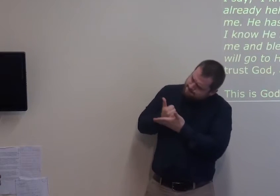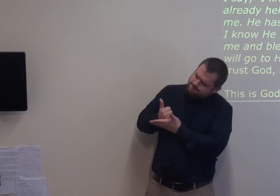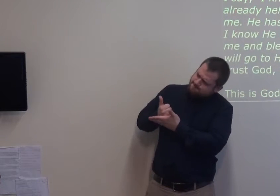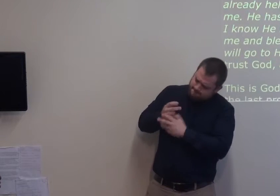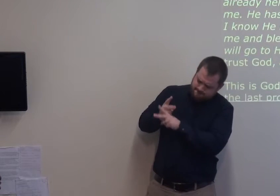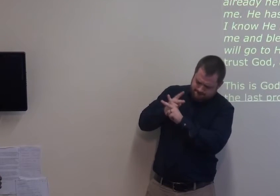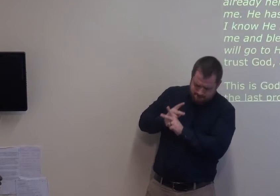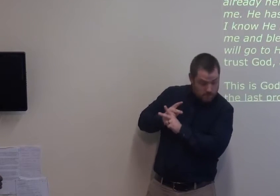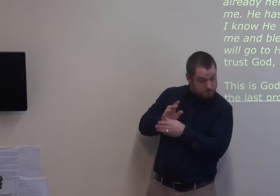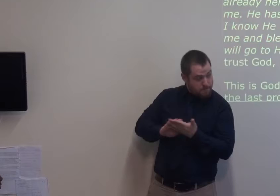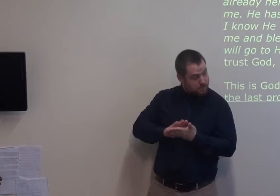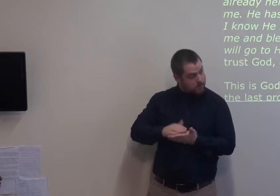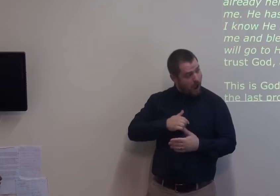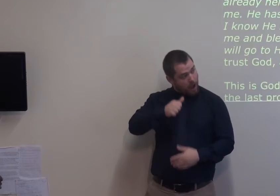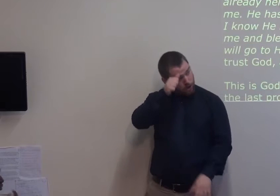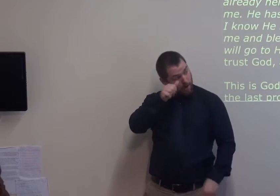So I know I will go to heaven in the future.